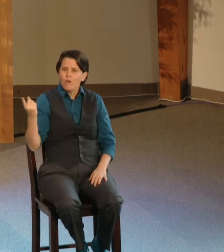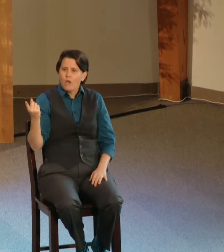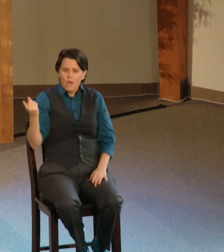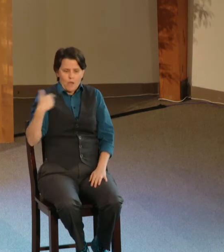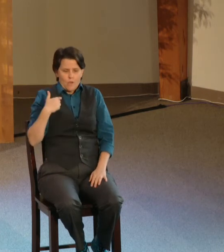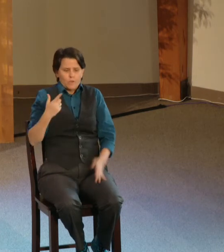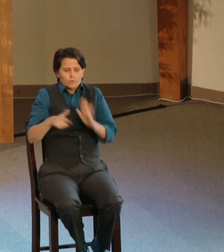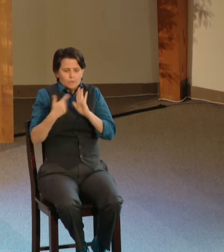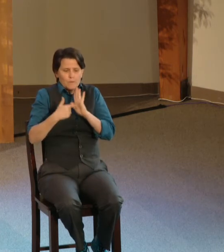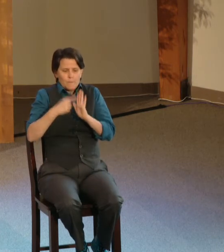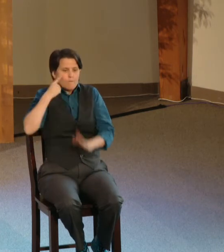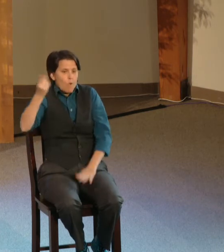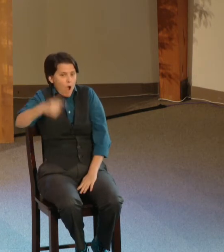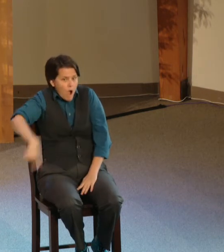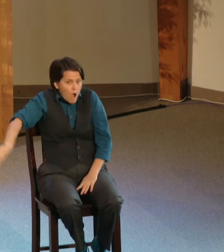and do.